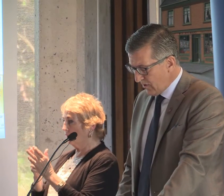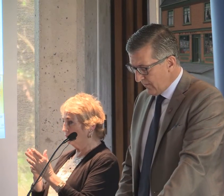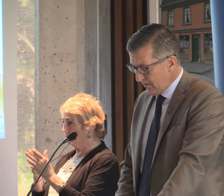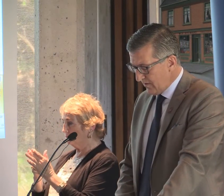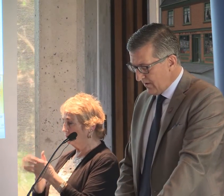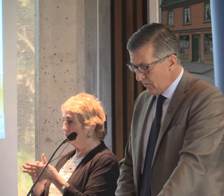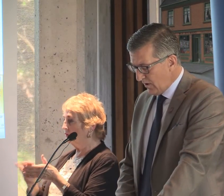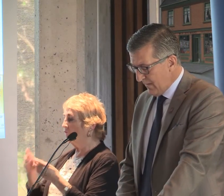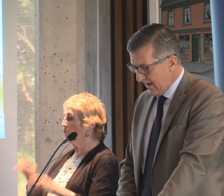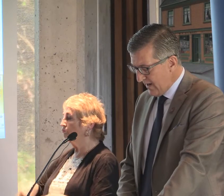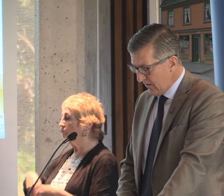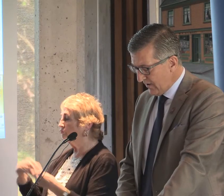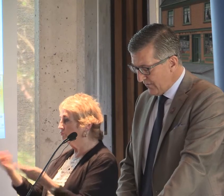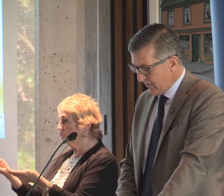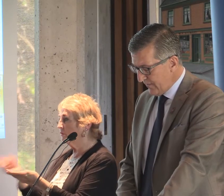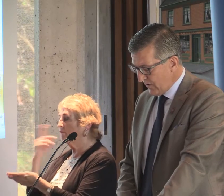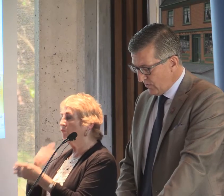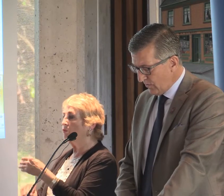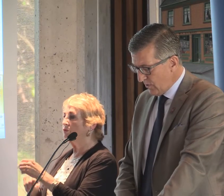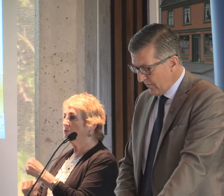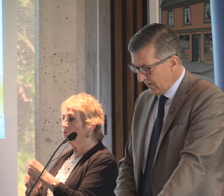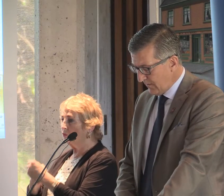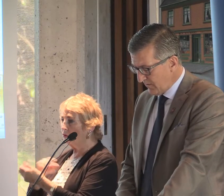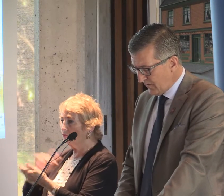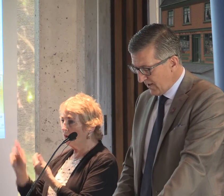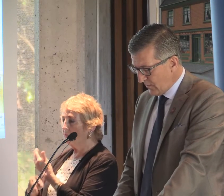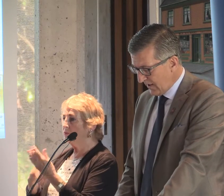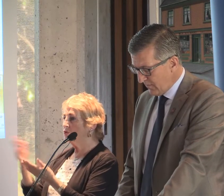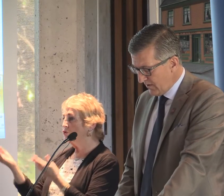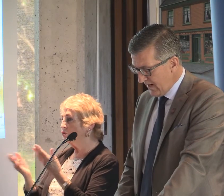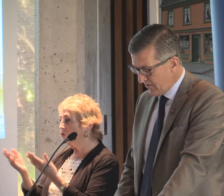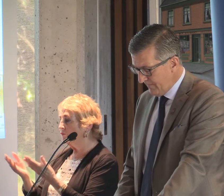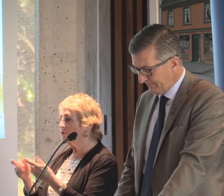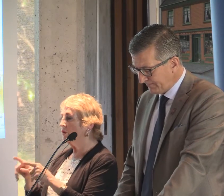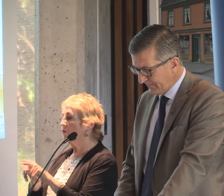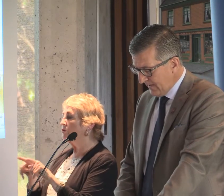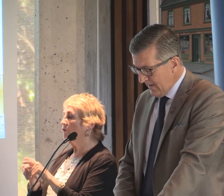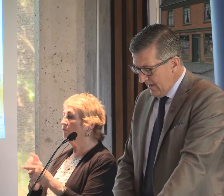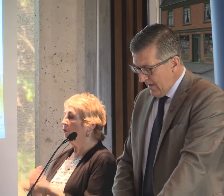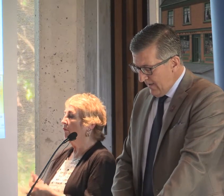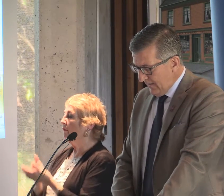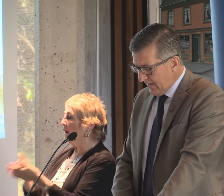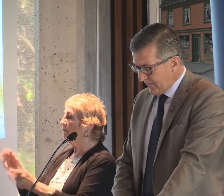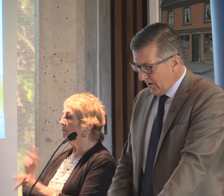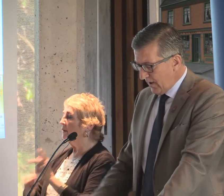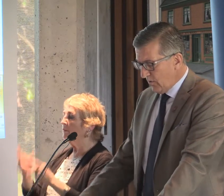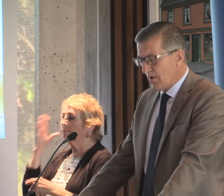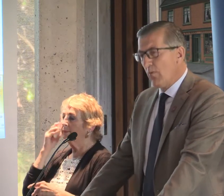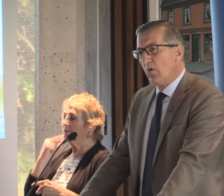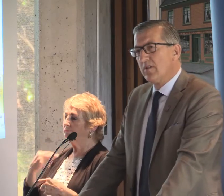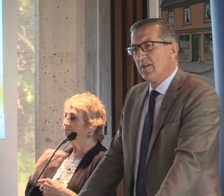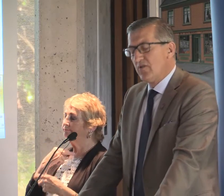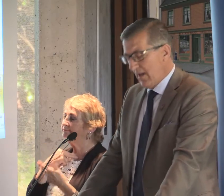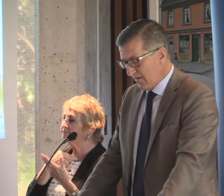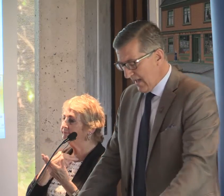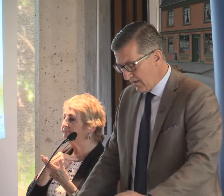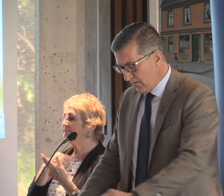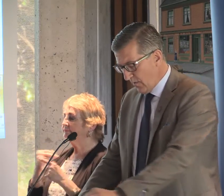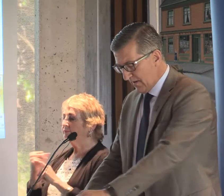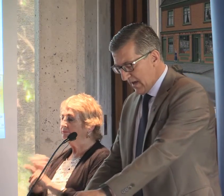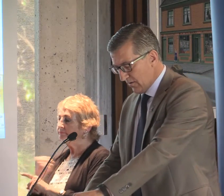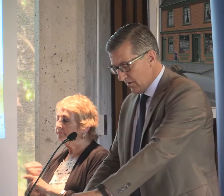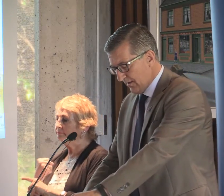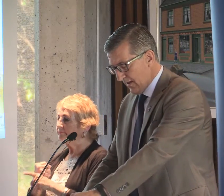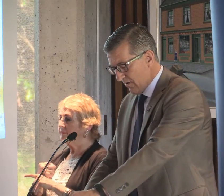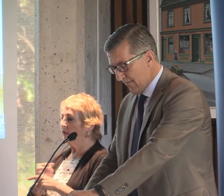programs and services and to expand the outreach for individuals who are victims of sexual exploitation. This funding will support the St. John's Status